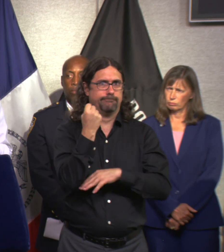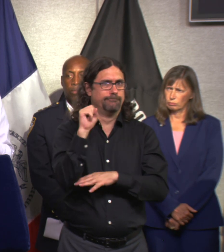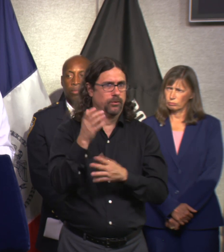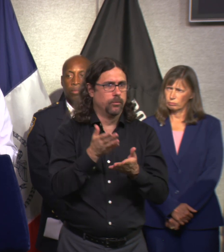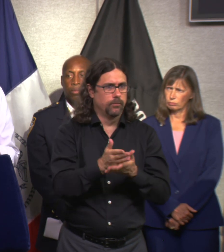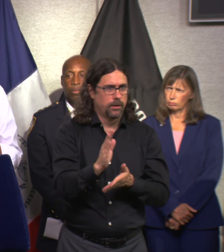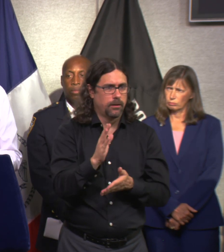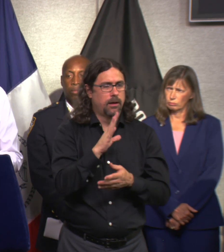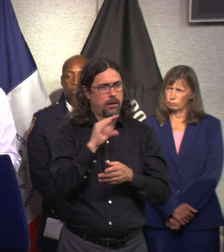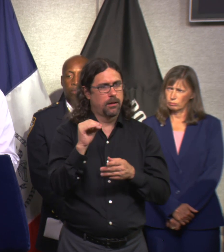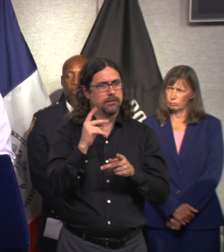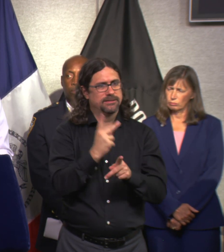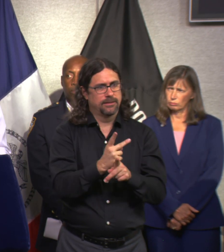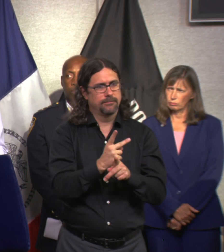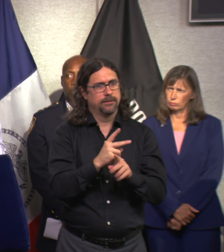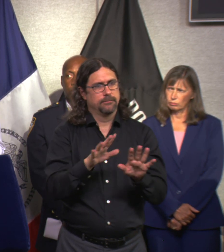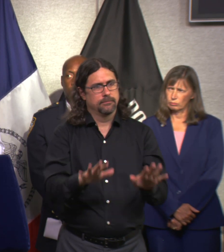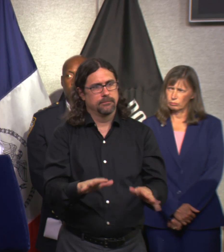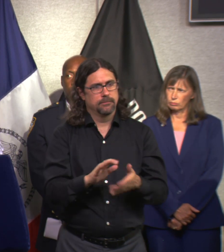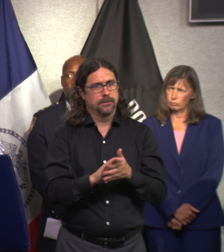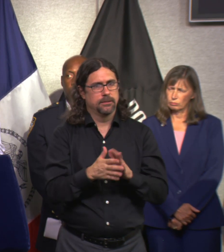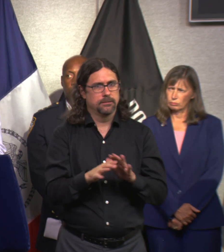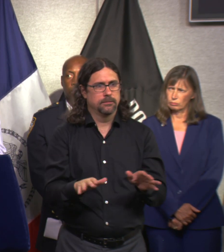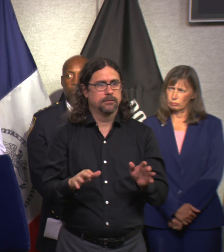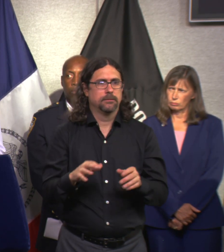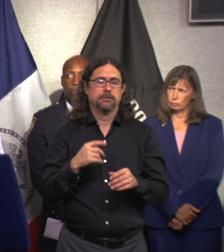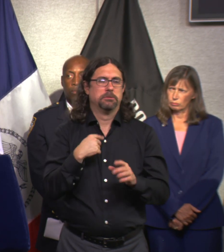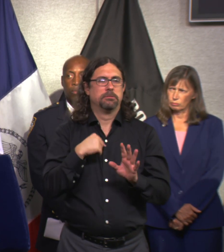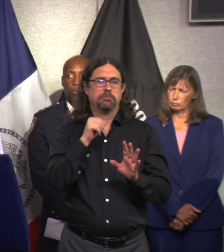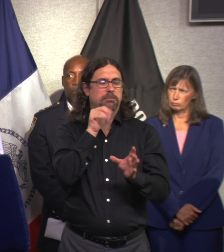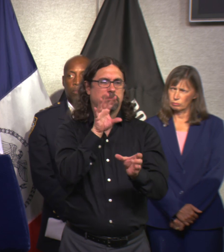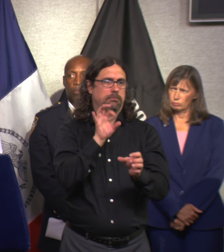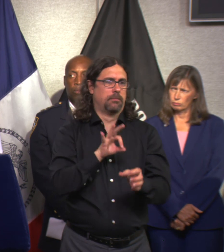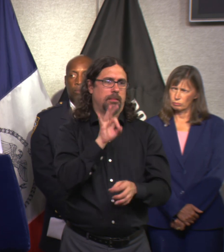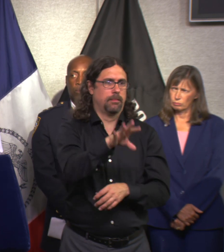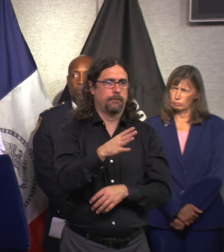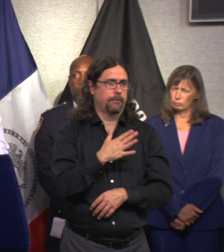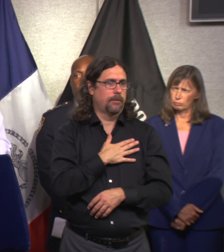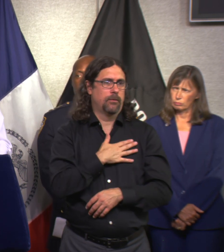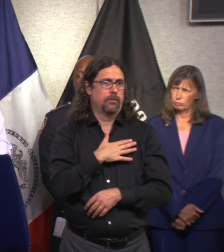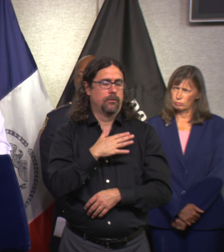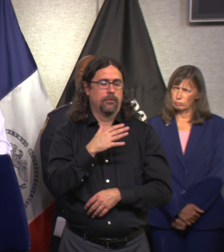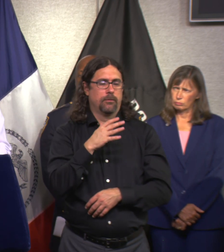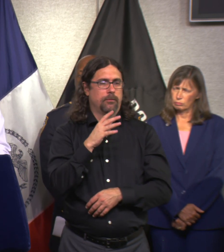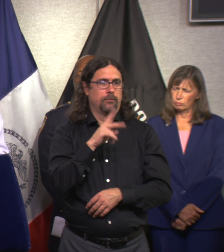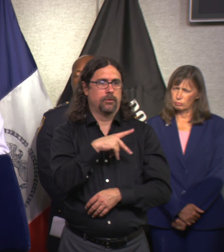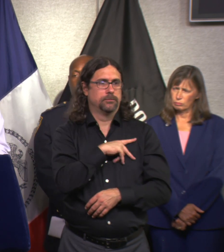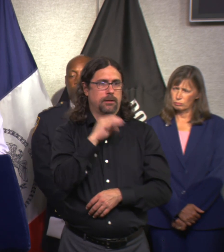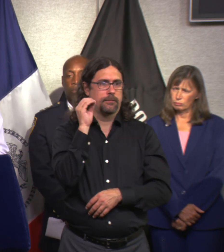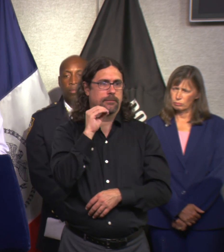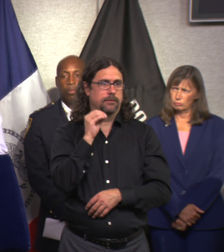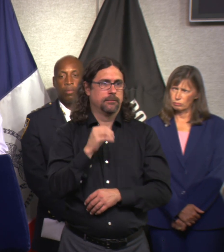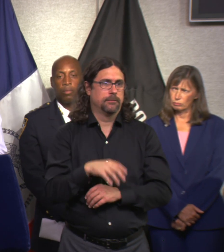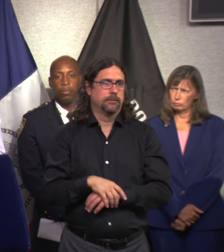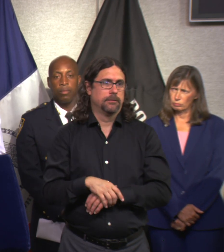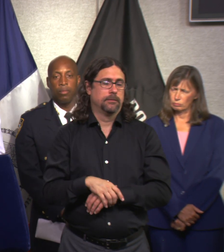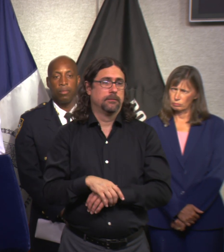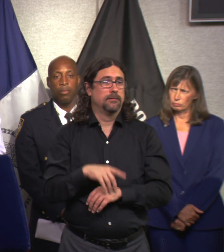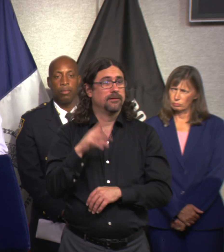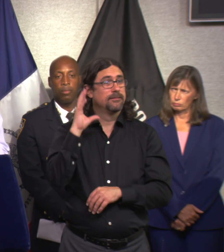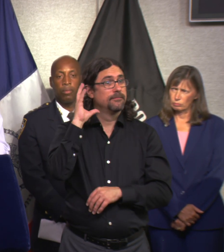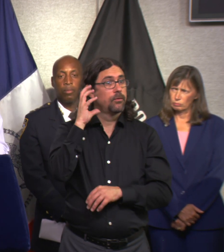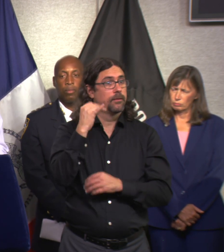is part of what I tried to be very honest on the radio this morning. When you're the steward of the entire